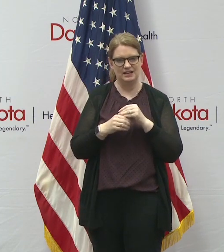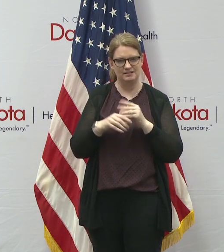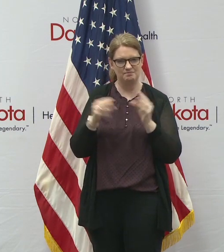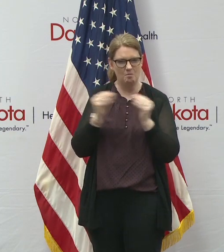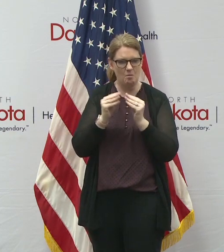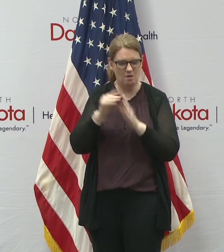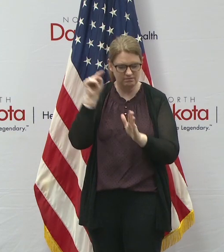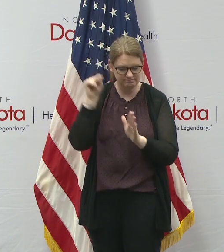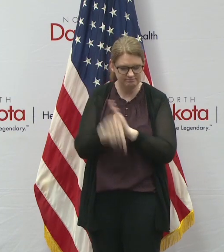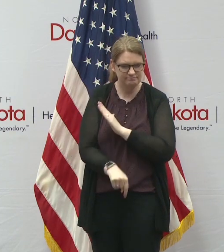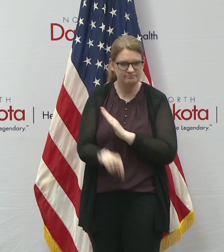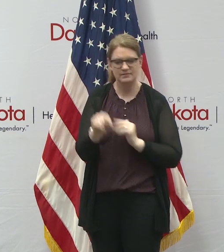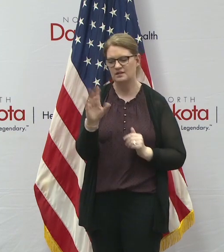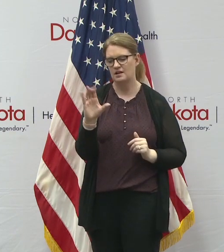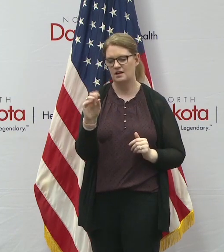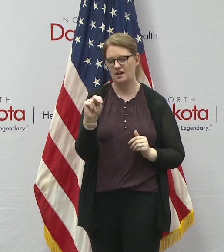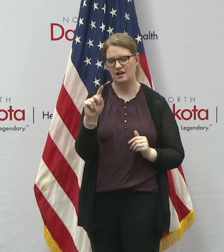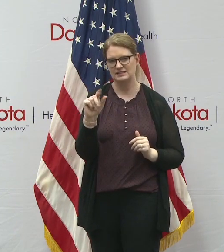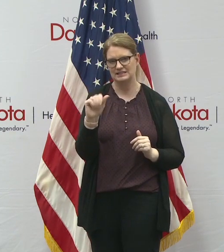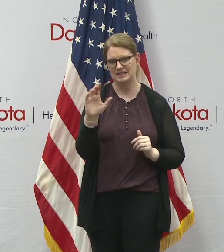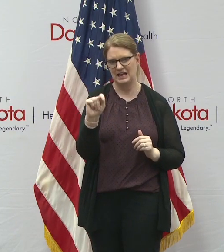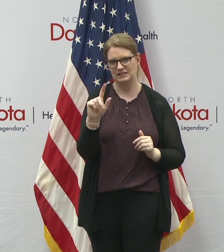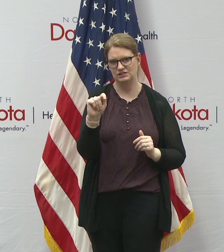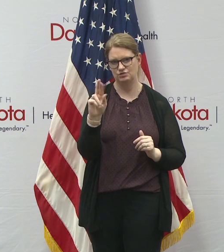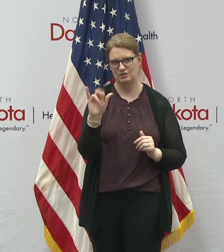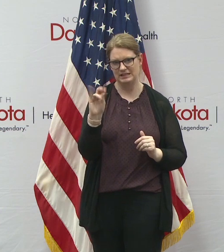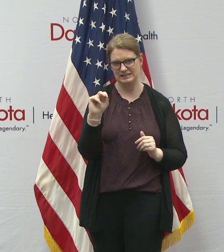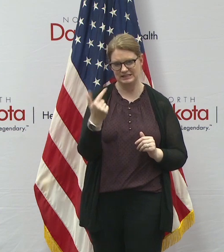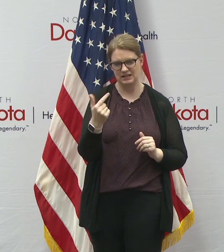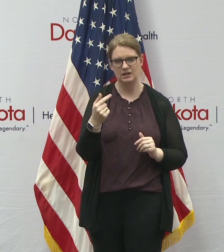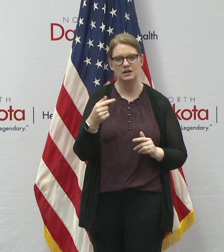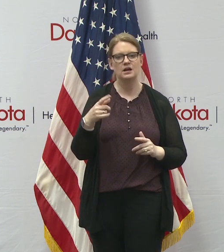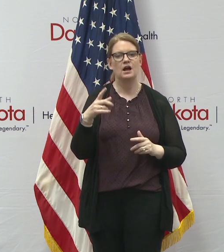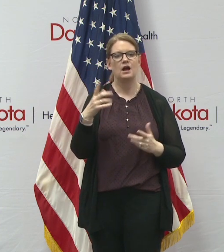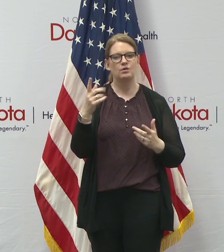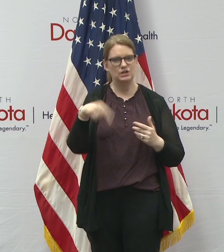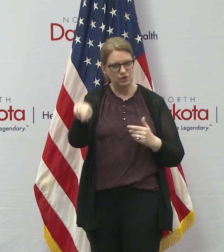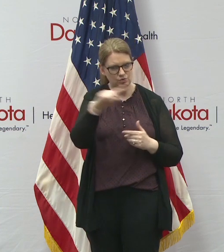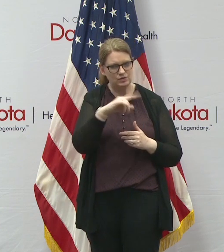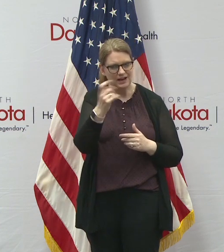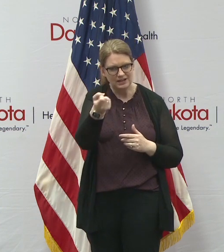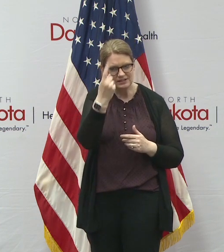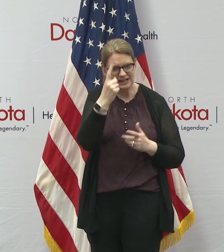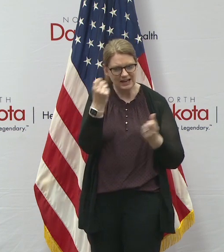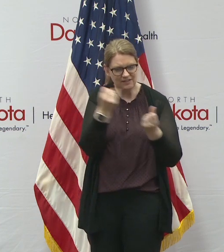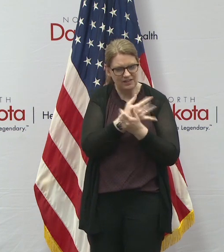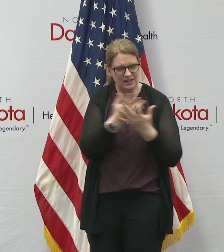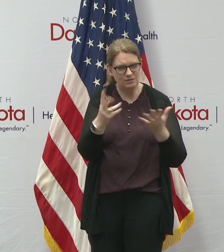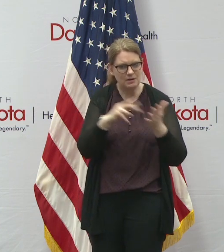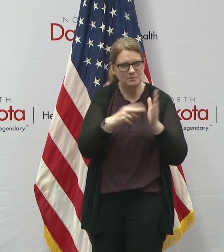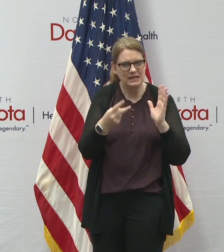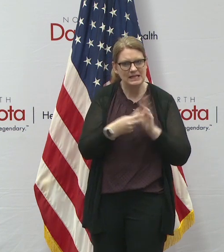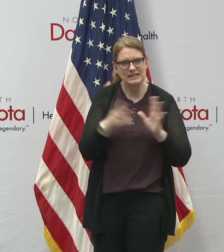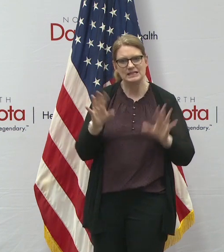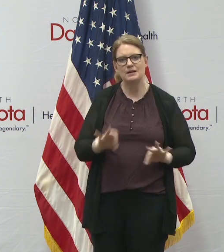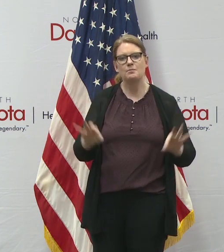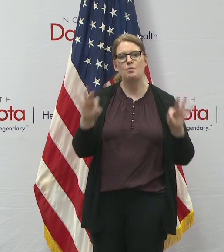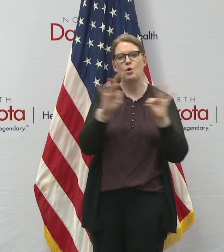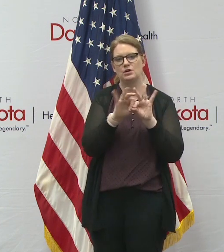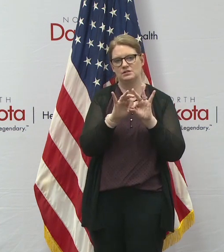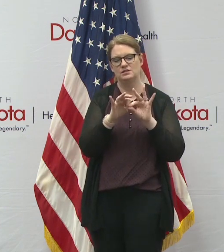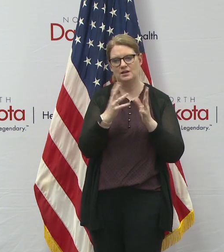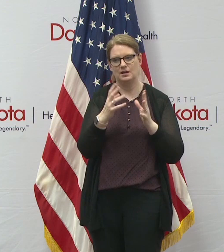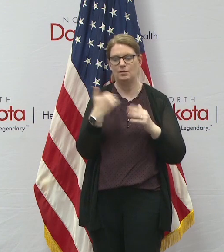sure we talked about it at one prior conference, but to make sure everyone understands exactly what that means and how important that is and